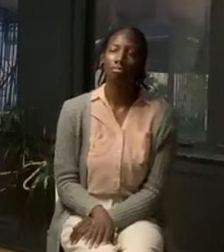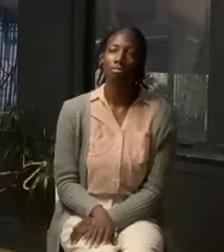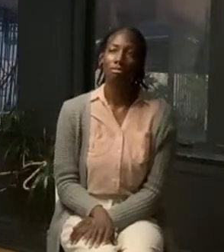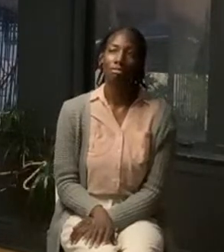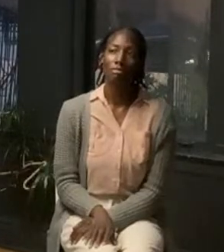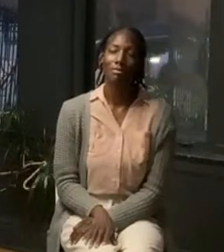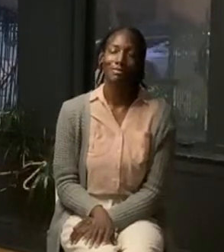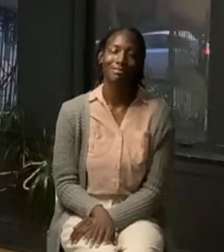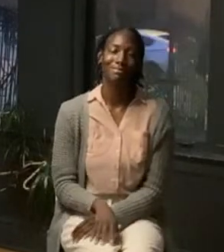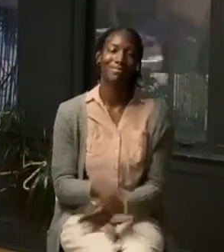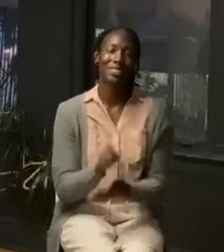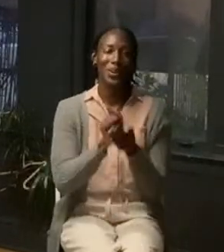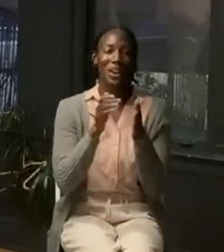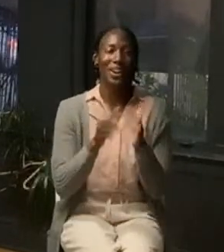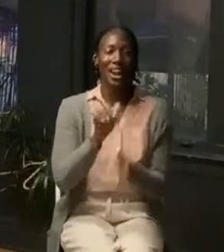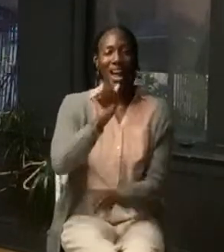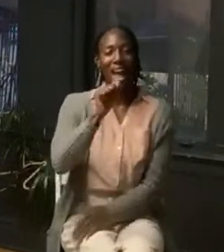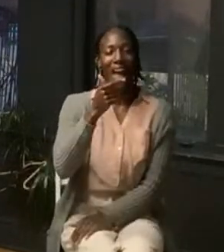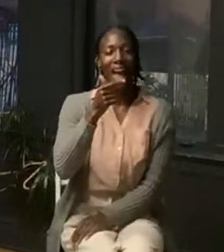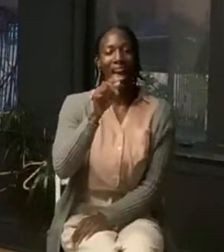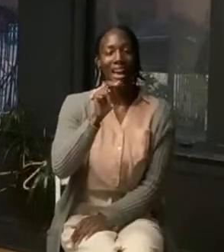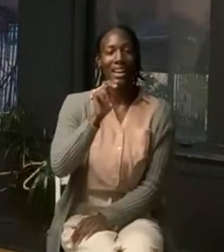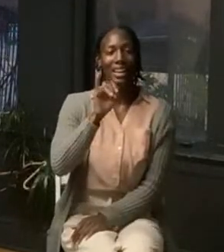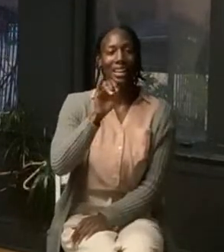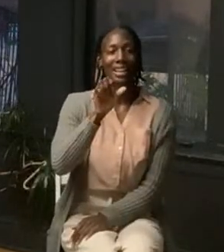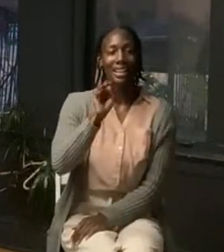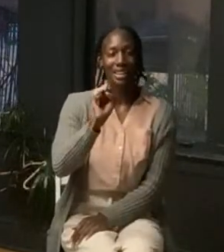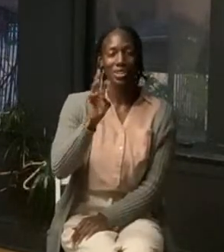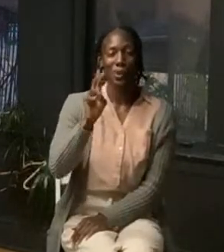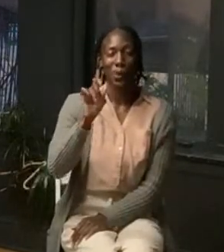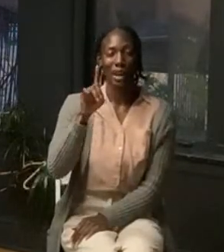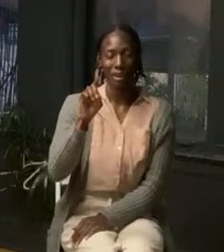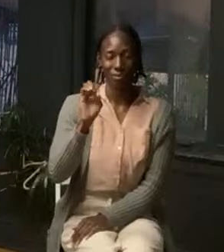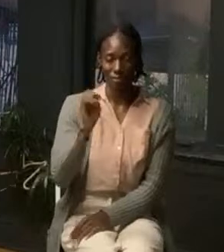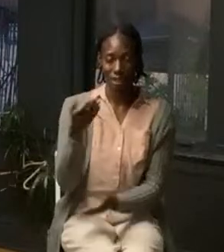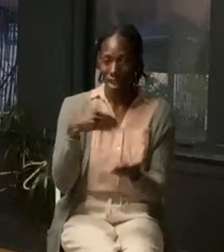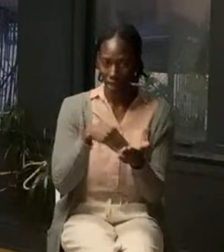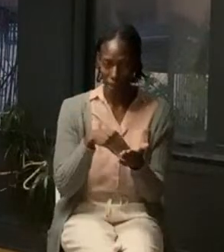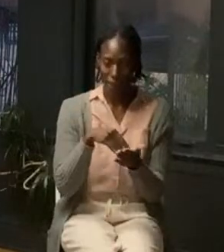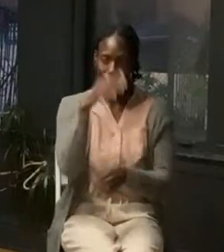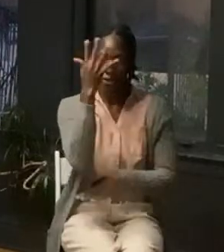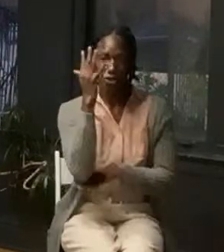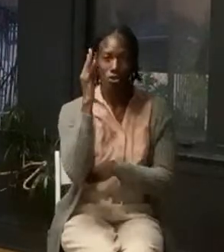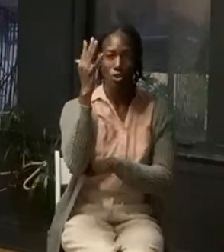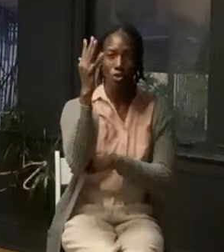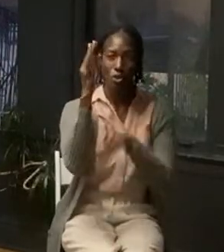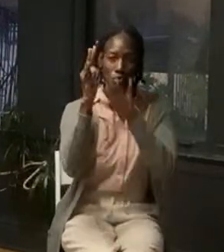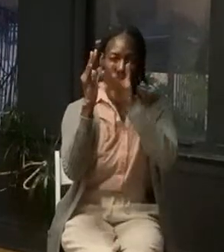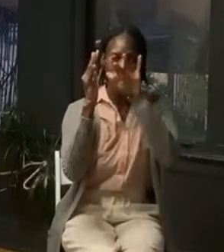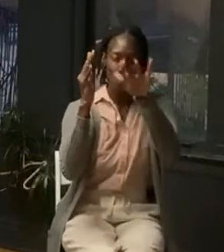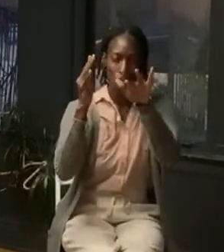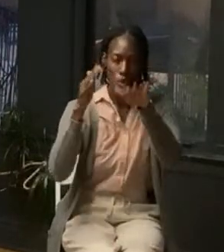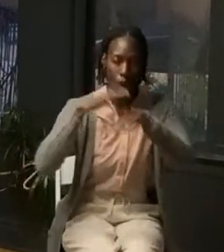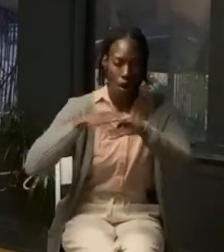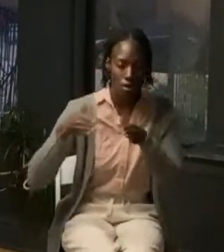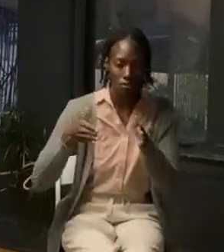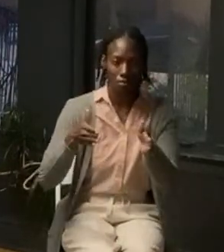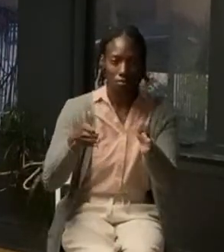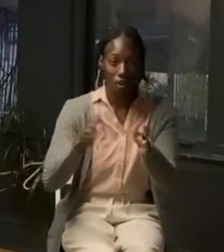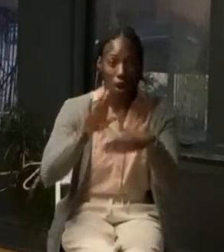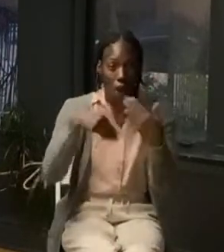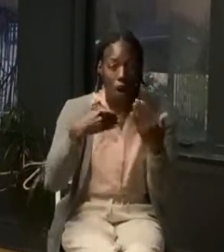That was Agnes Wade. Bare trees line sidewalks. All the birds